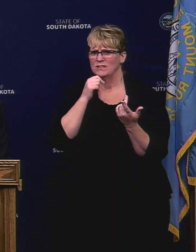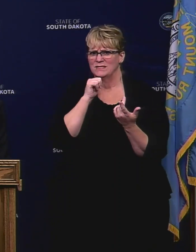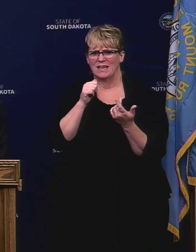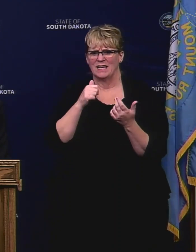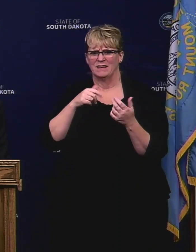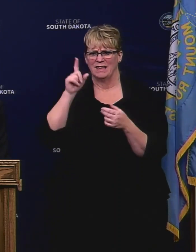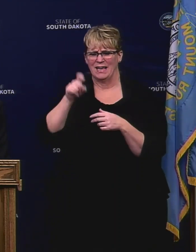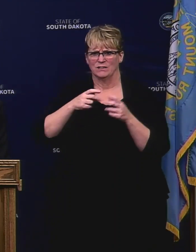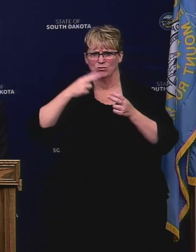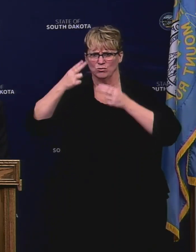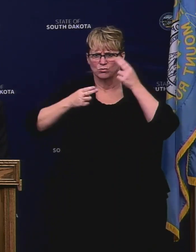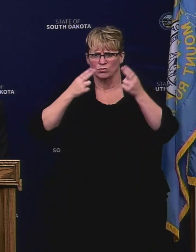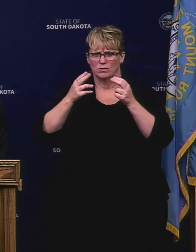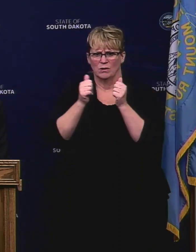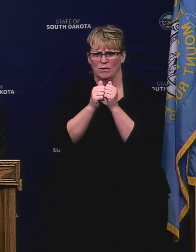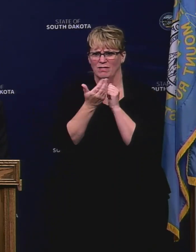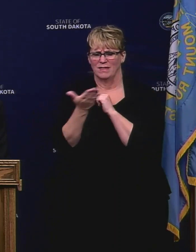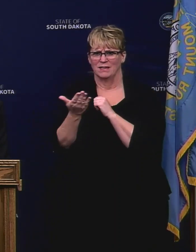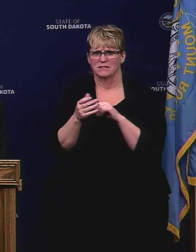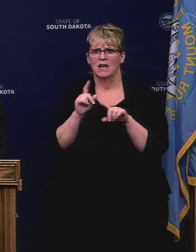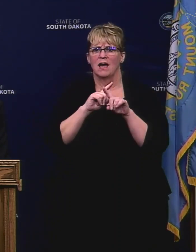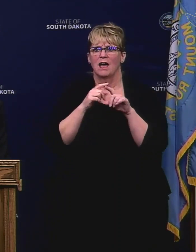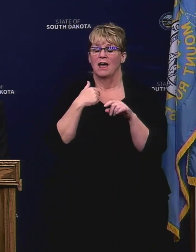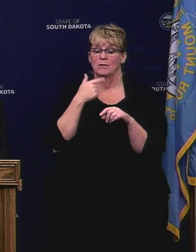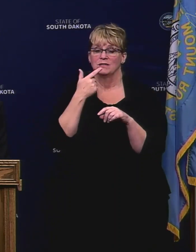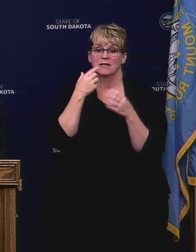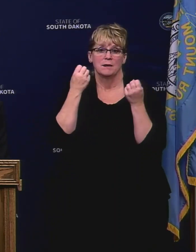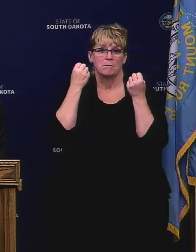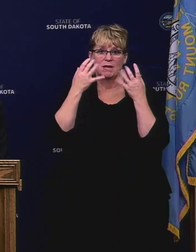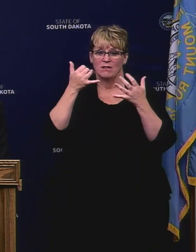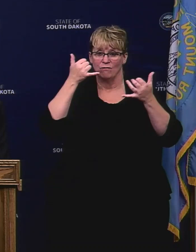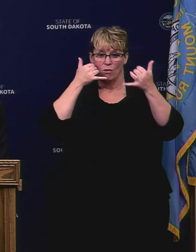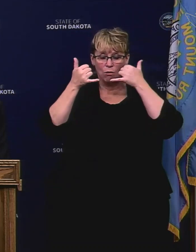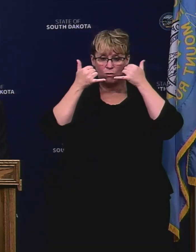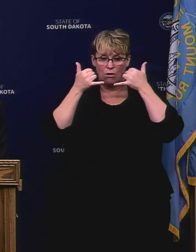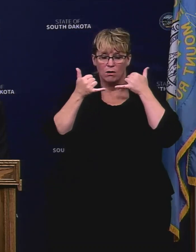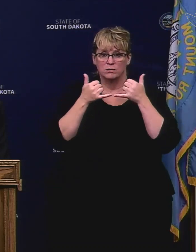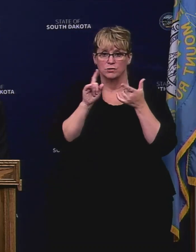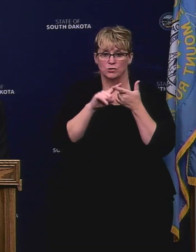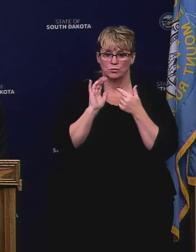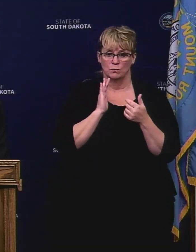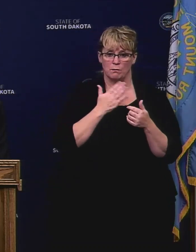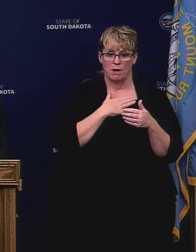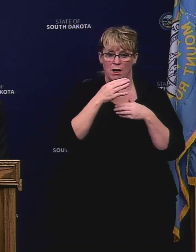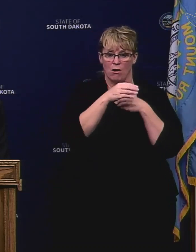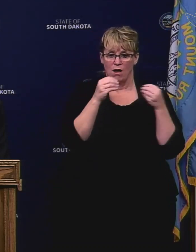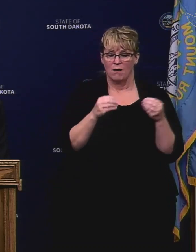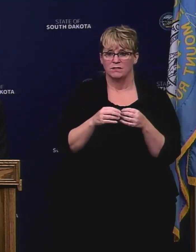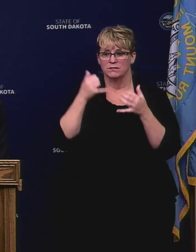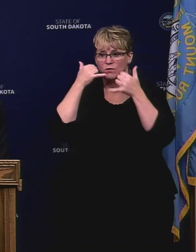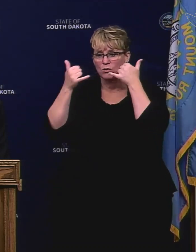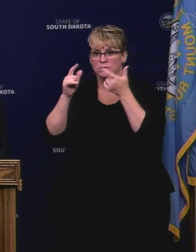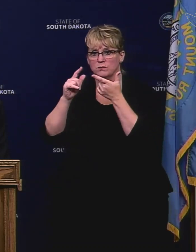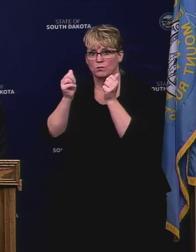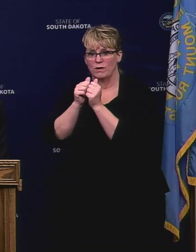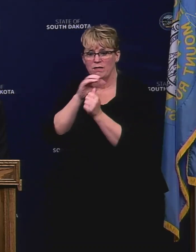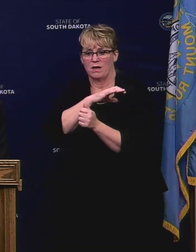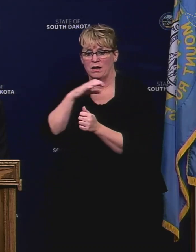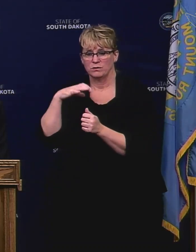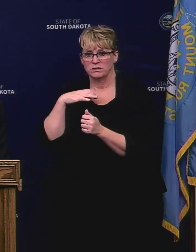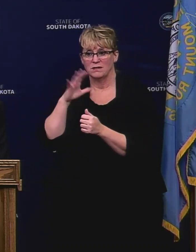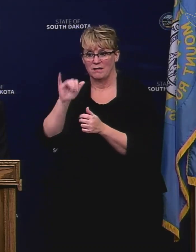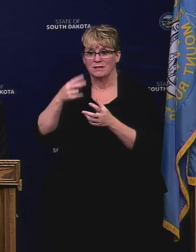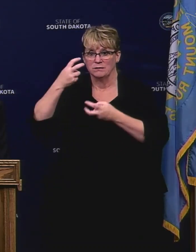say that many phone calls to our offices, phone calls to the federal congressional offices indicate that it